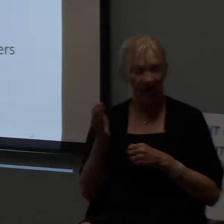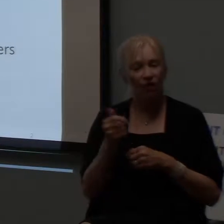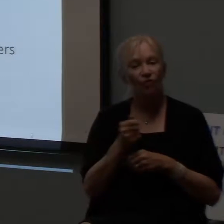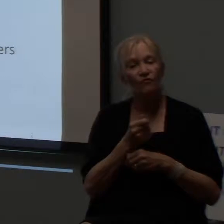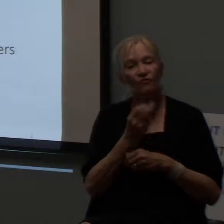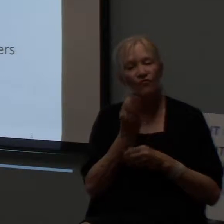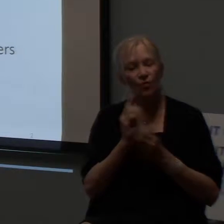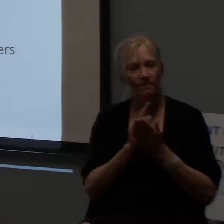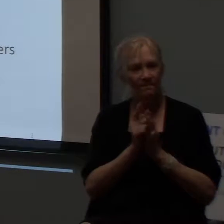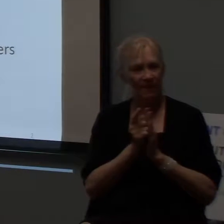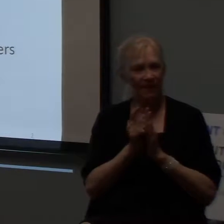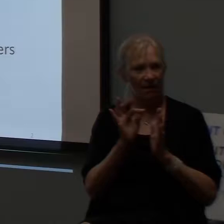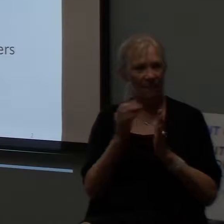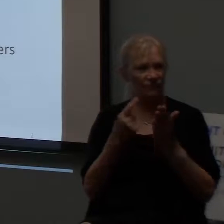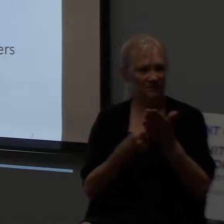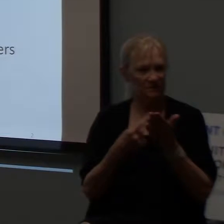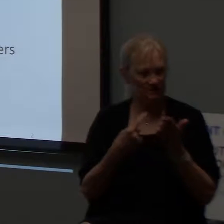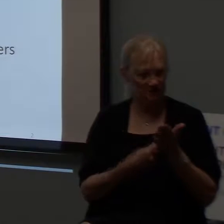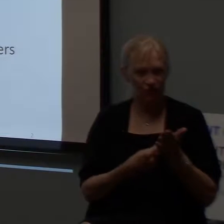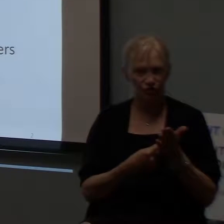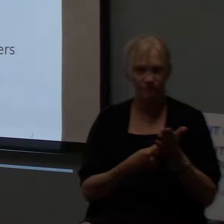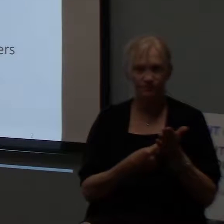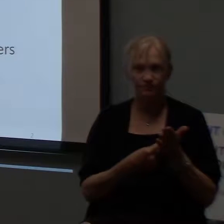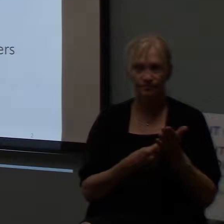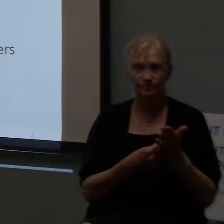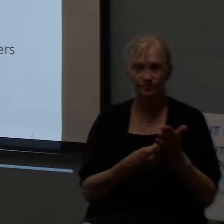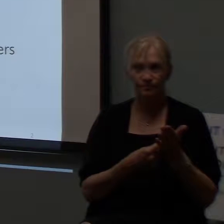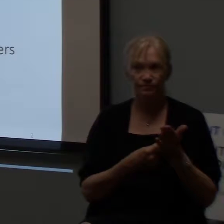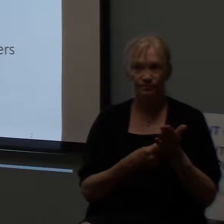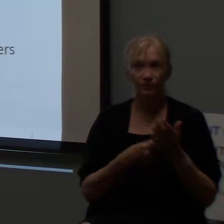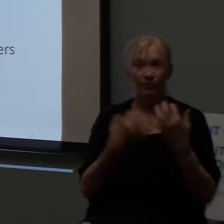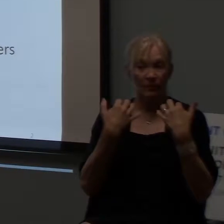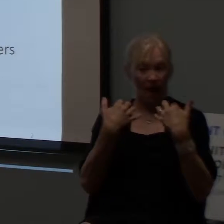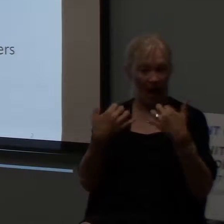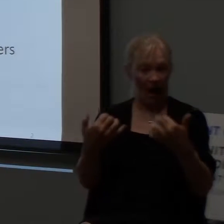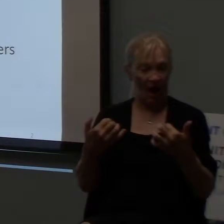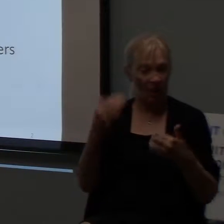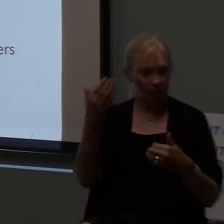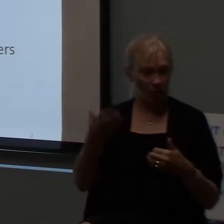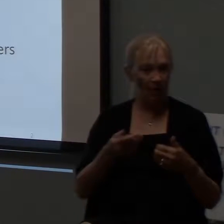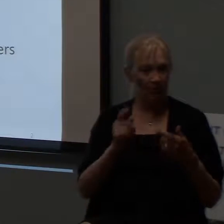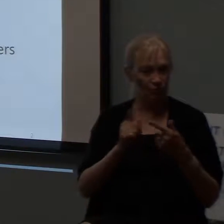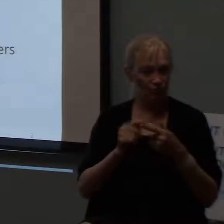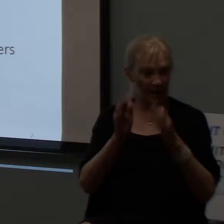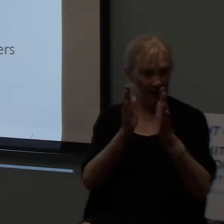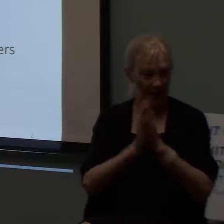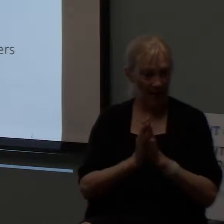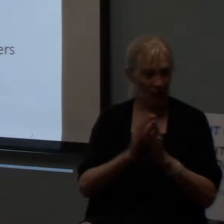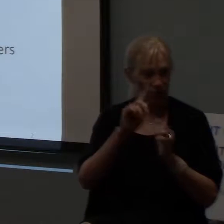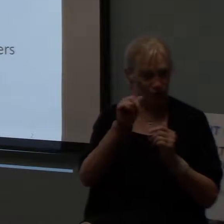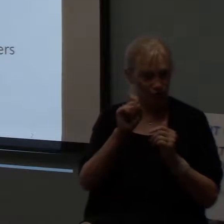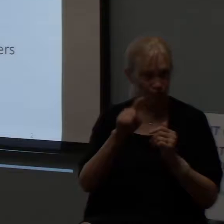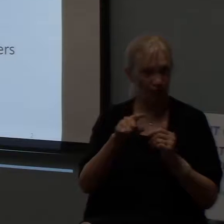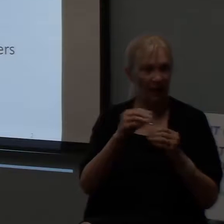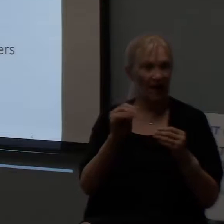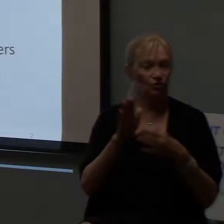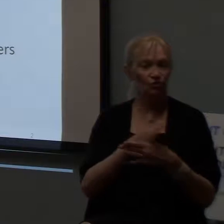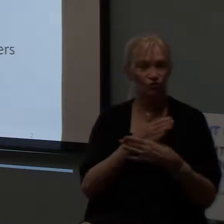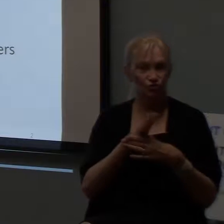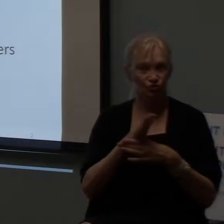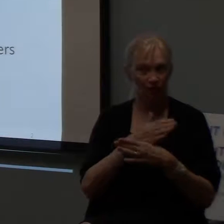of discussion after each segment. Audience members are welcome to ask questions and share knowledge, opinions, and